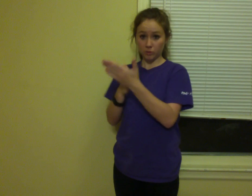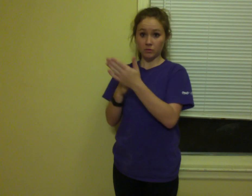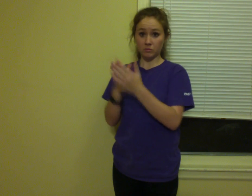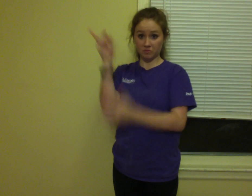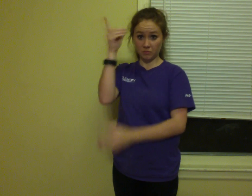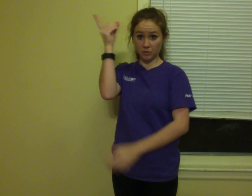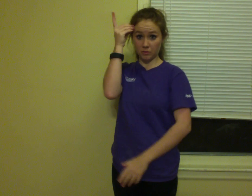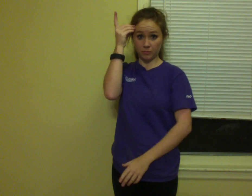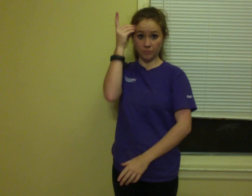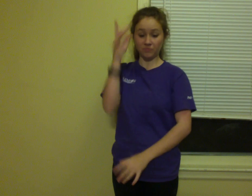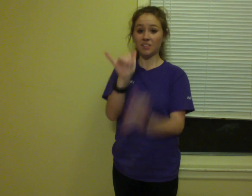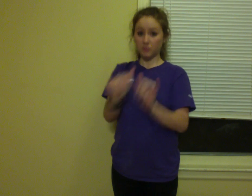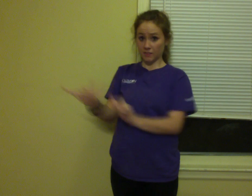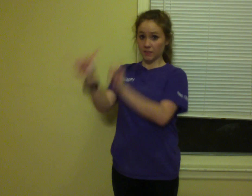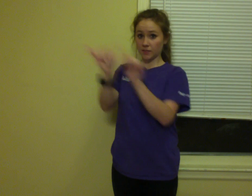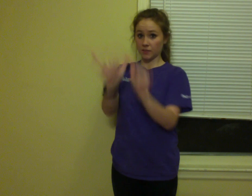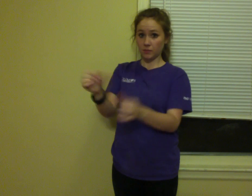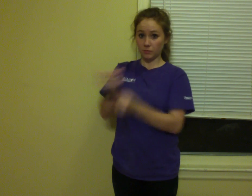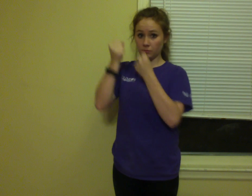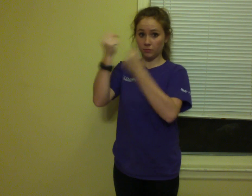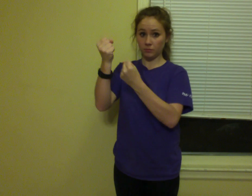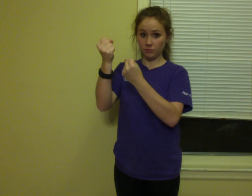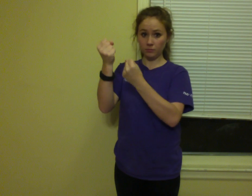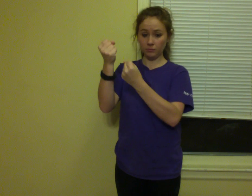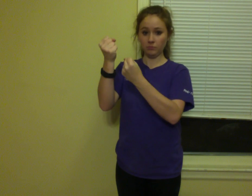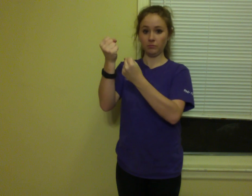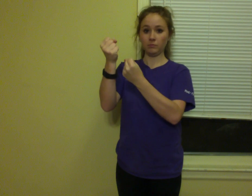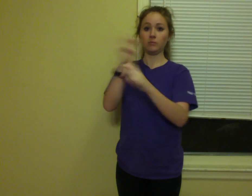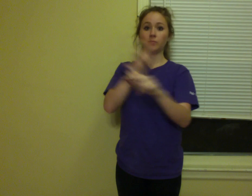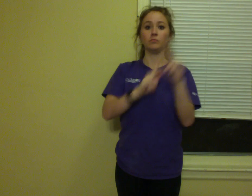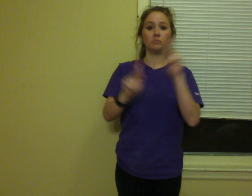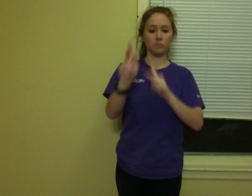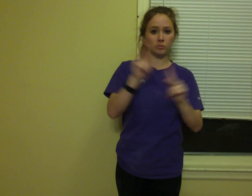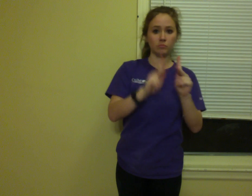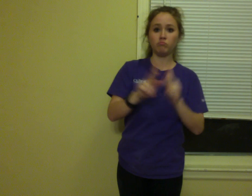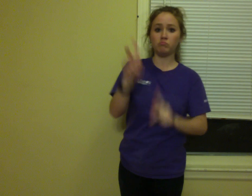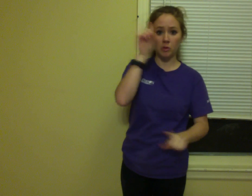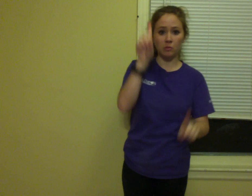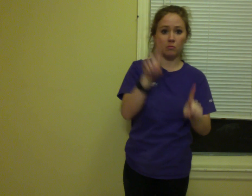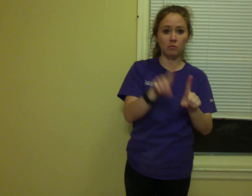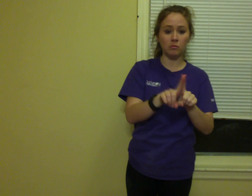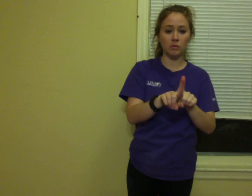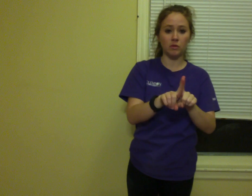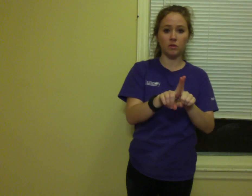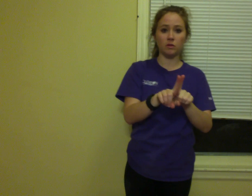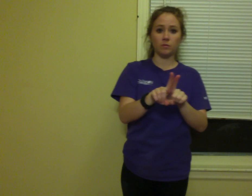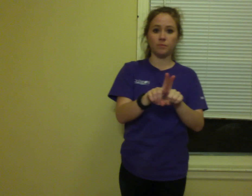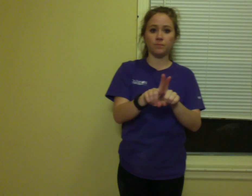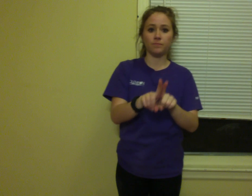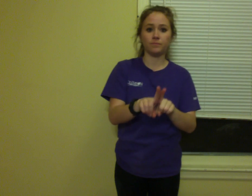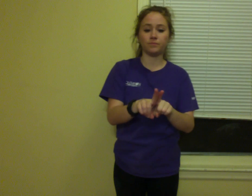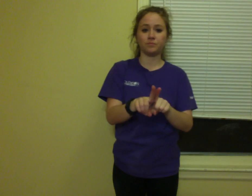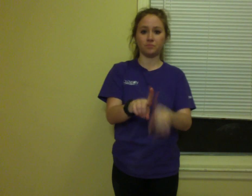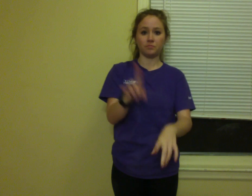Most observers agree that there is true democracy in a community only if there is shared power. That is to